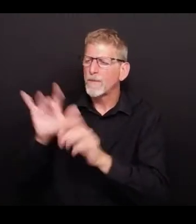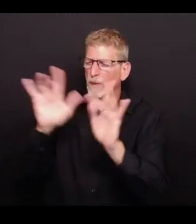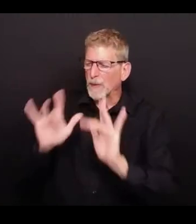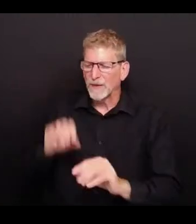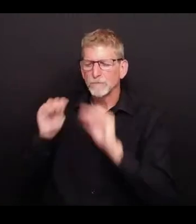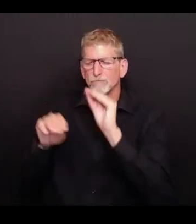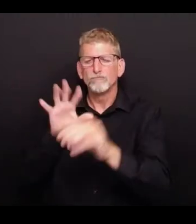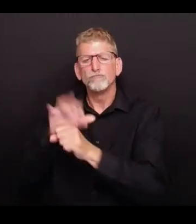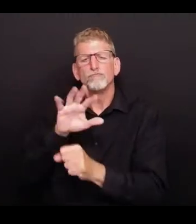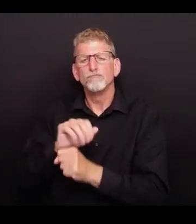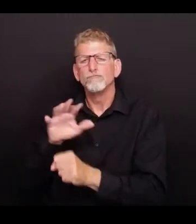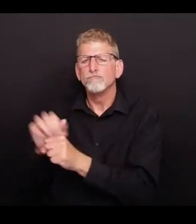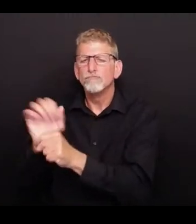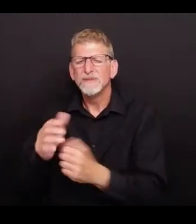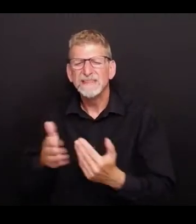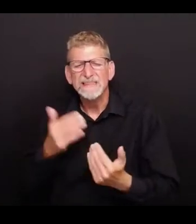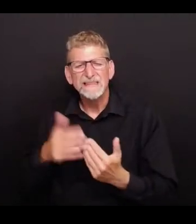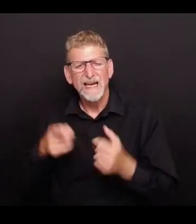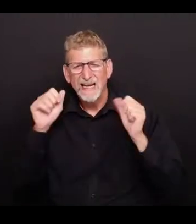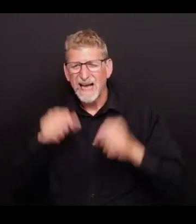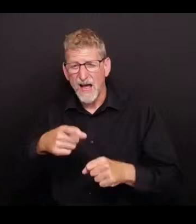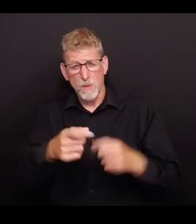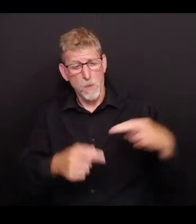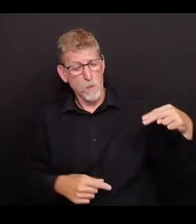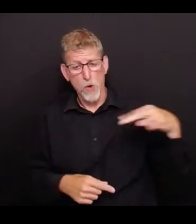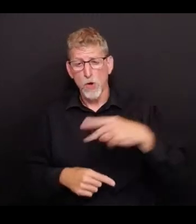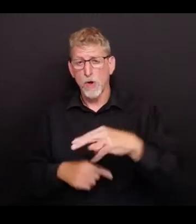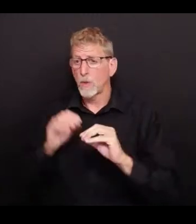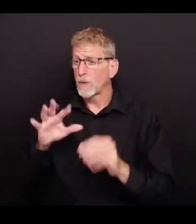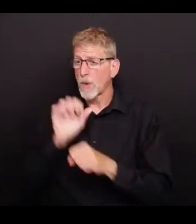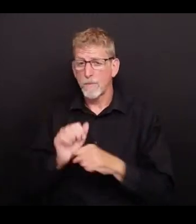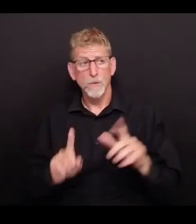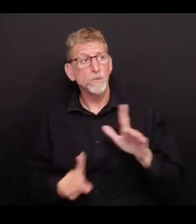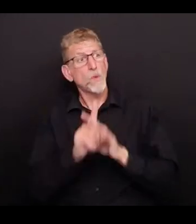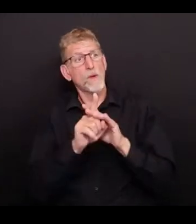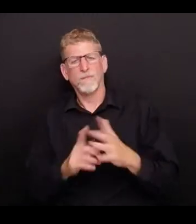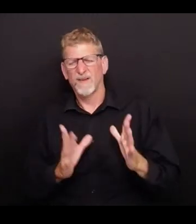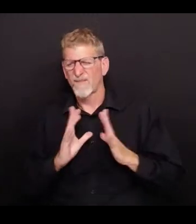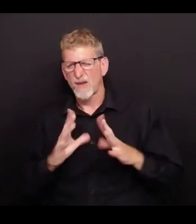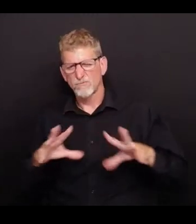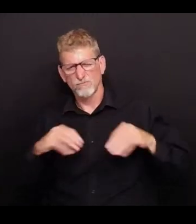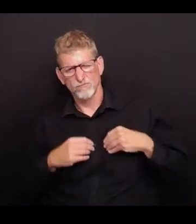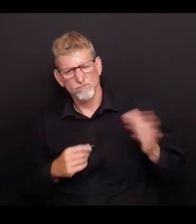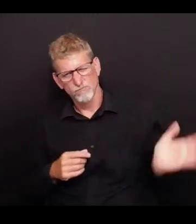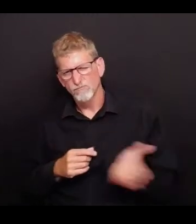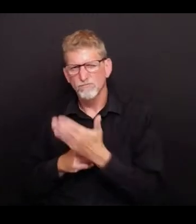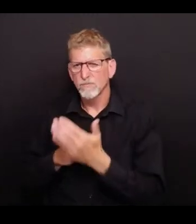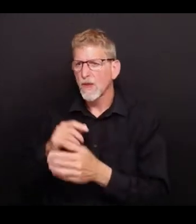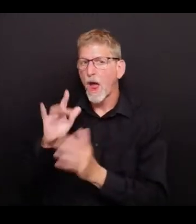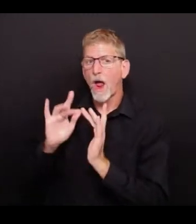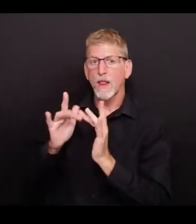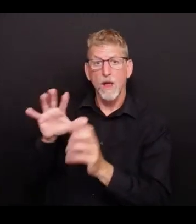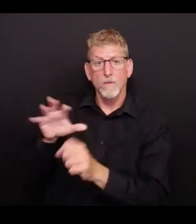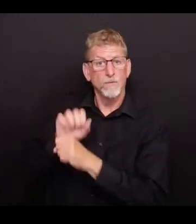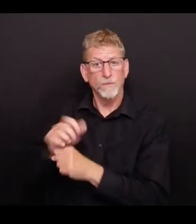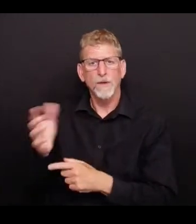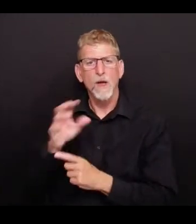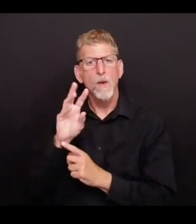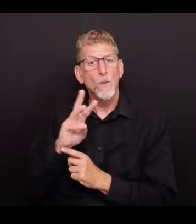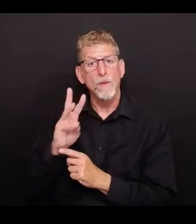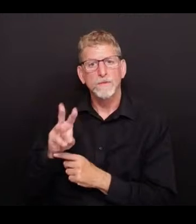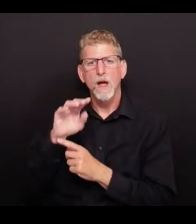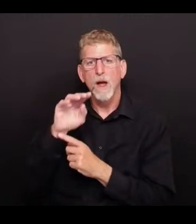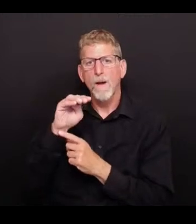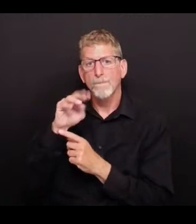available, and walk-ins are also welcome. To sign up for an appointment online or to get more information,